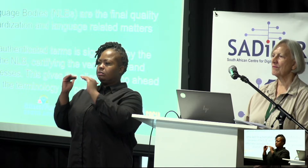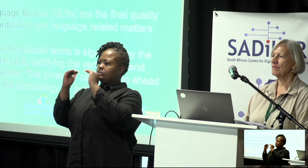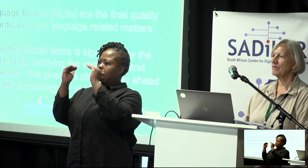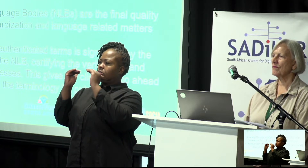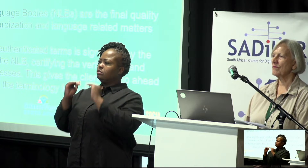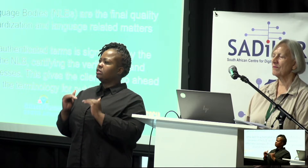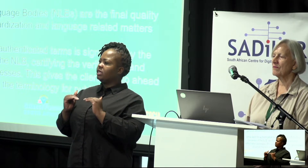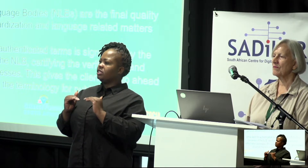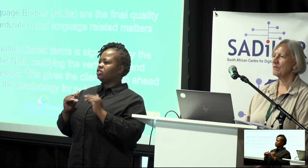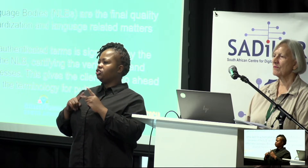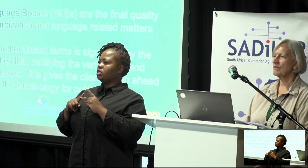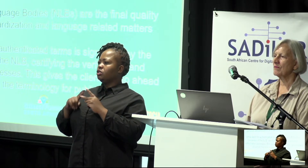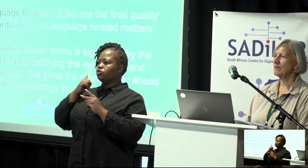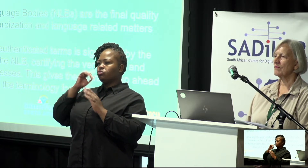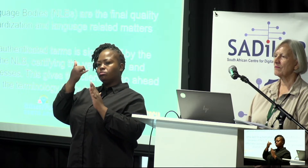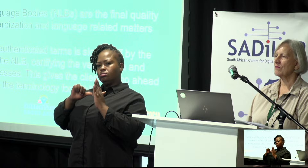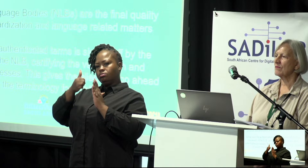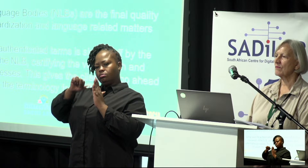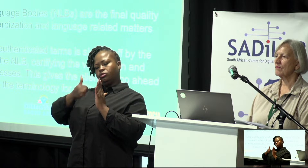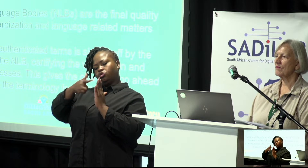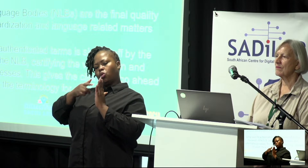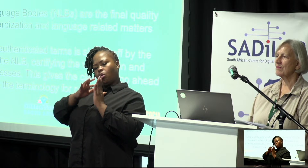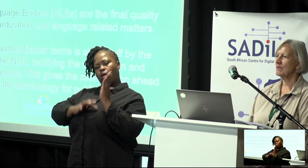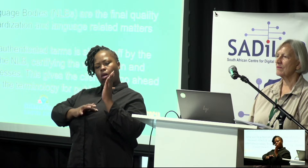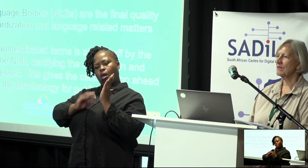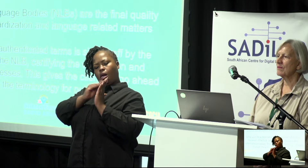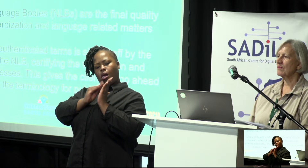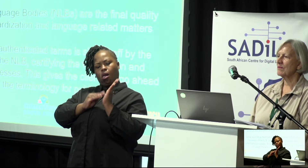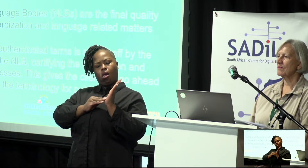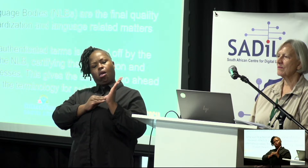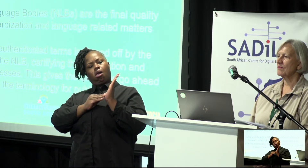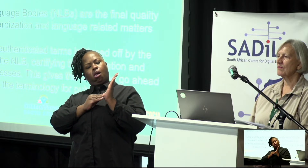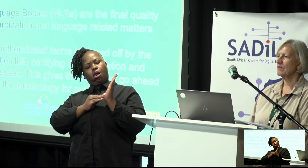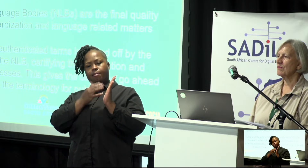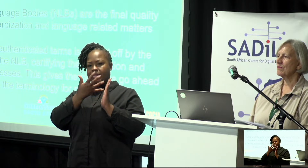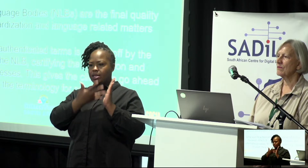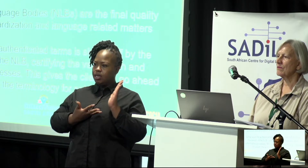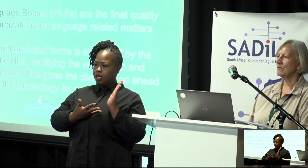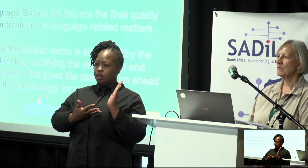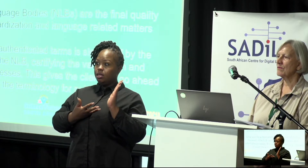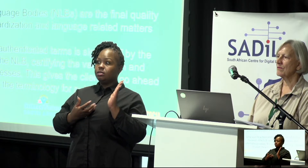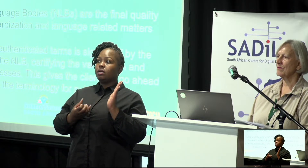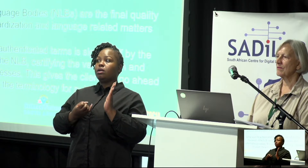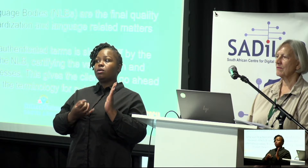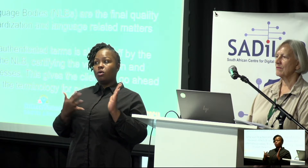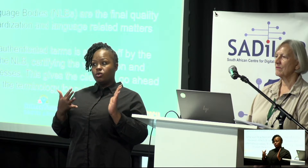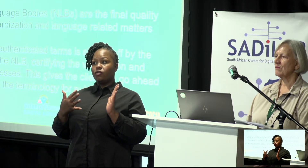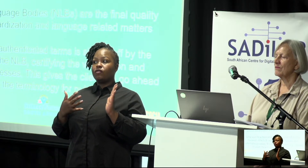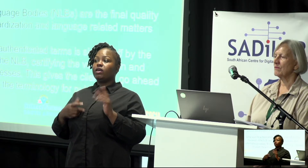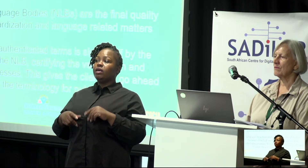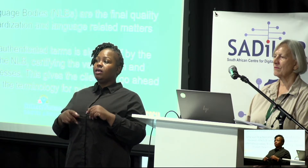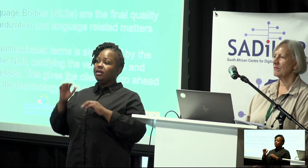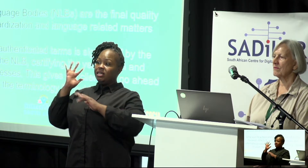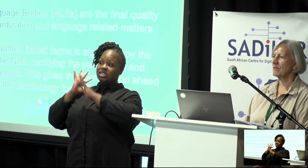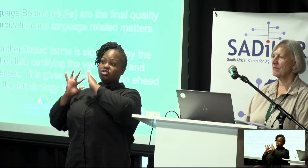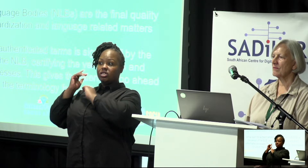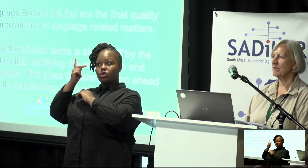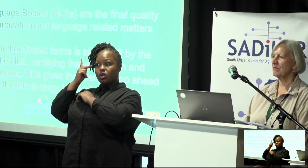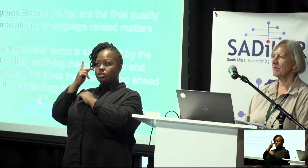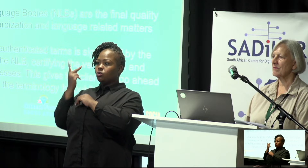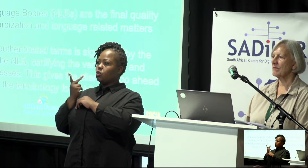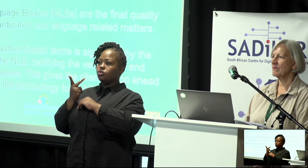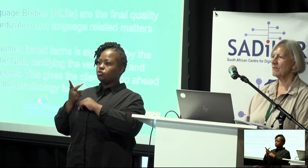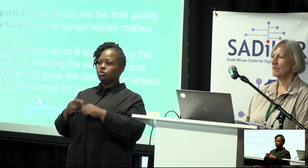of terminology, and we capture that in terminology lists and so on, there is a lot of indigenous knowledge that shouldn't